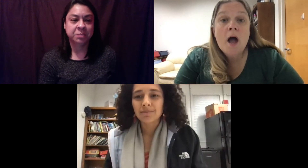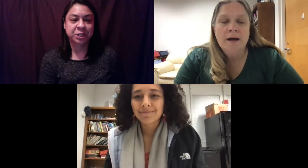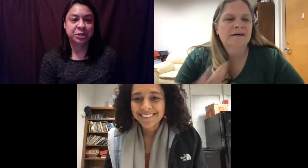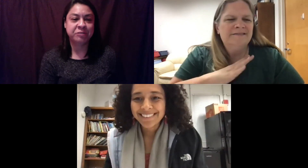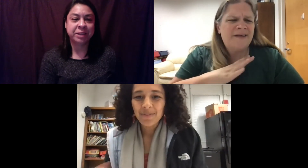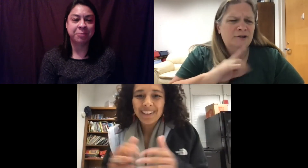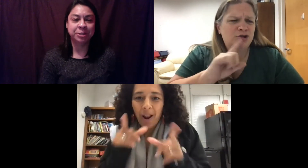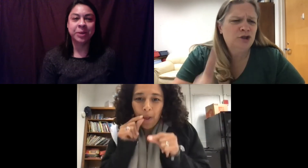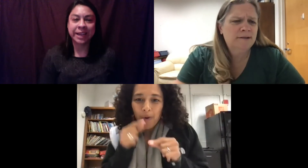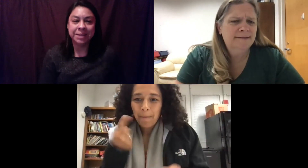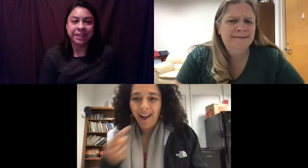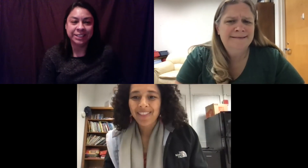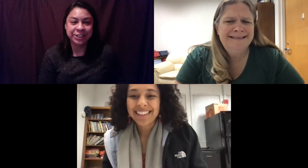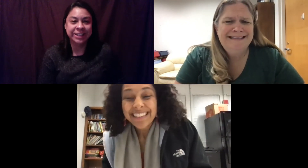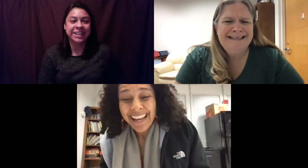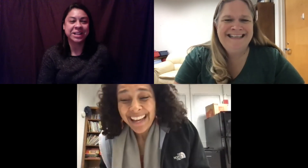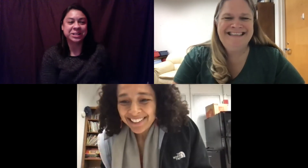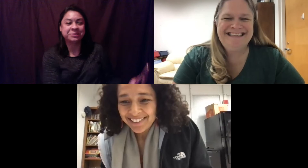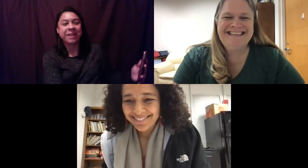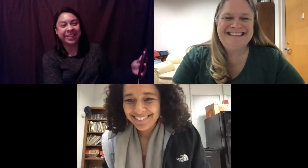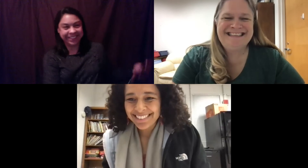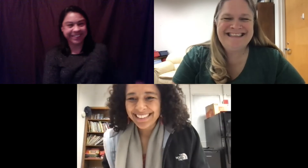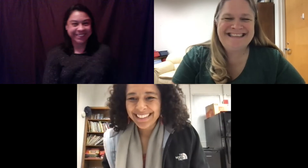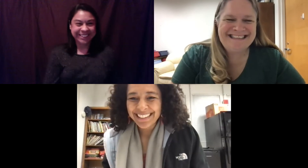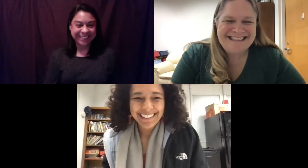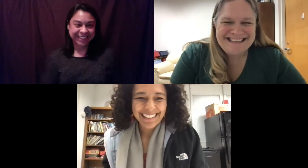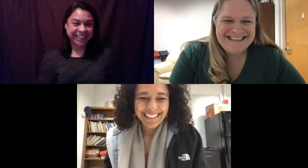I'm going to turn off my camera so I can eat my lunch. Then I can close my mouth.